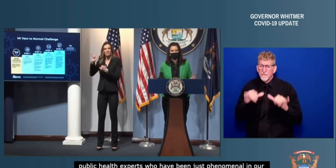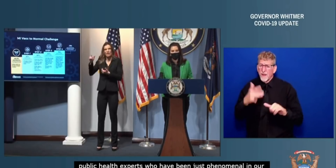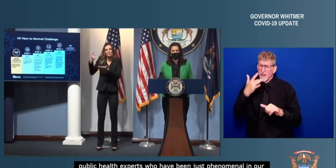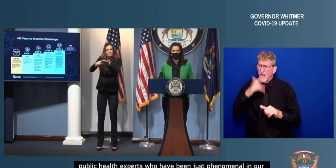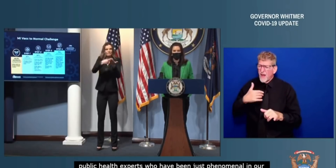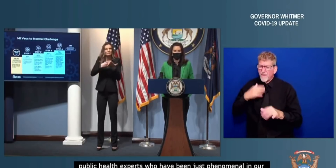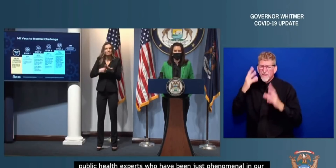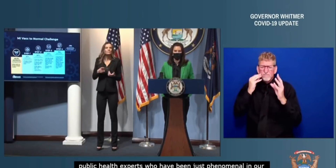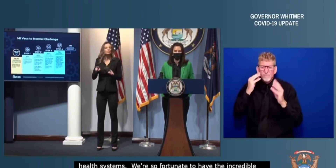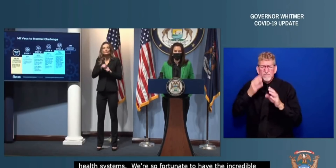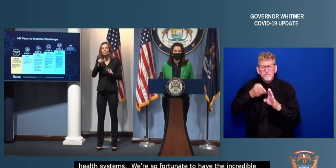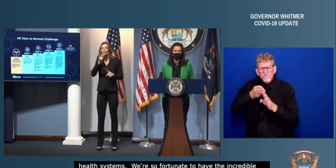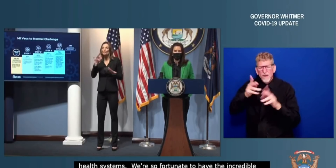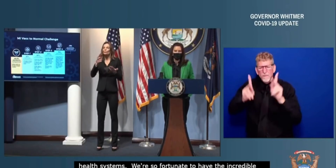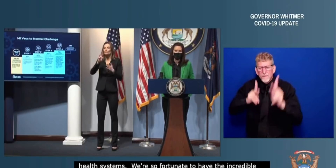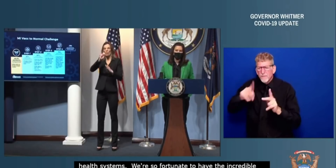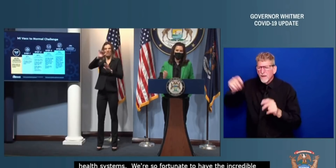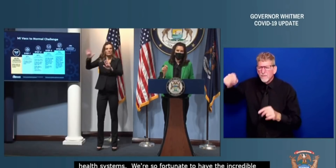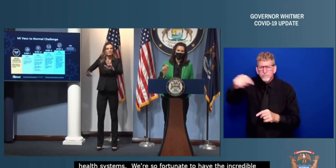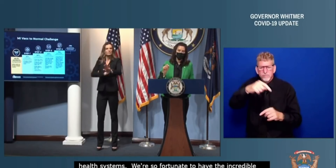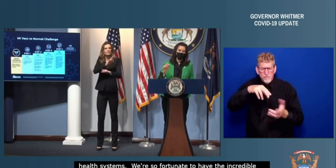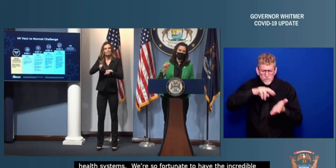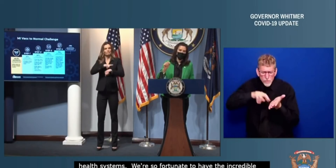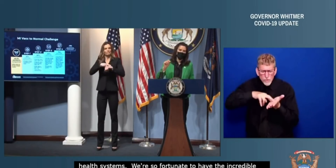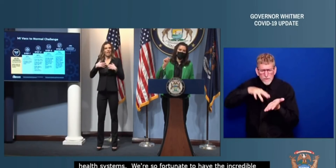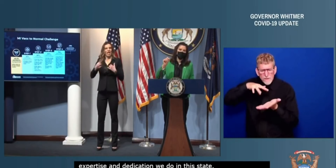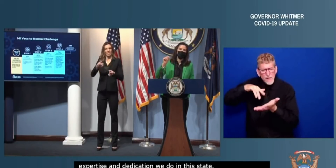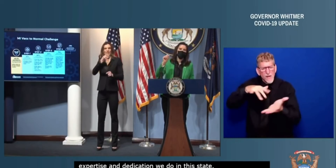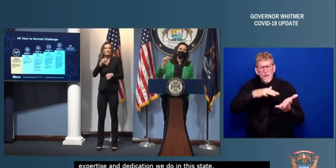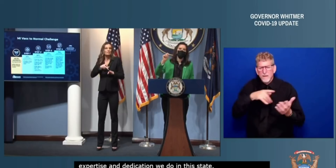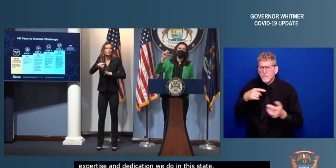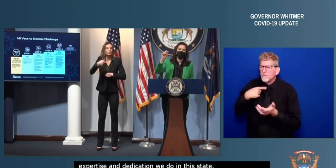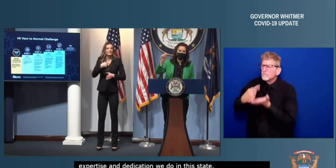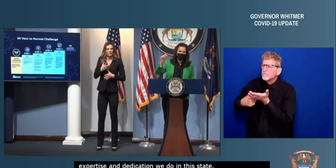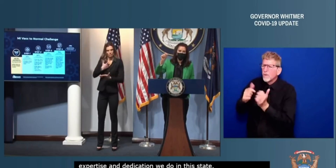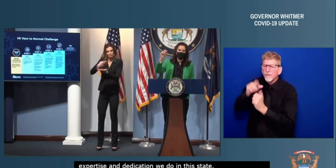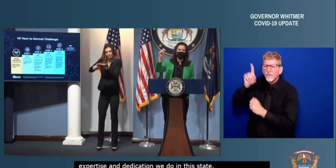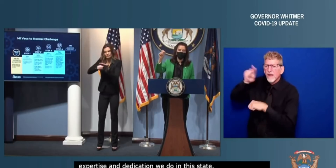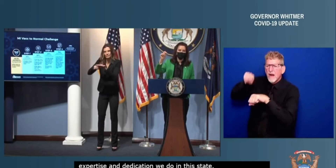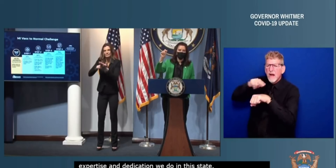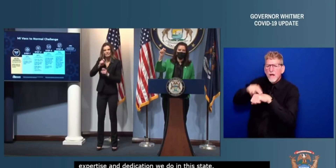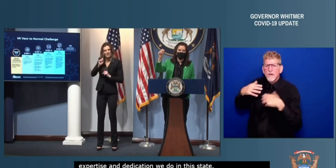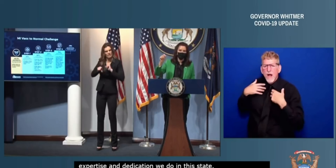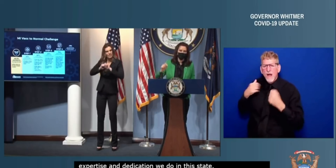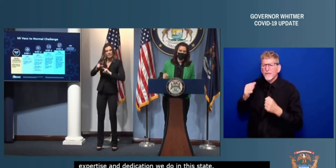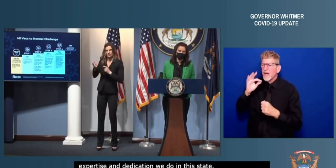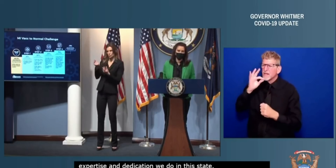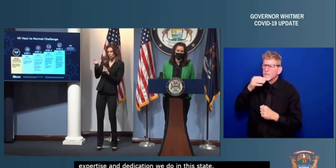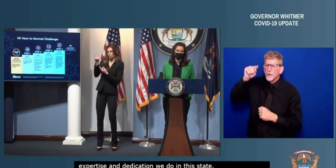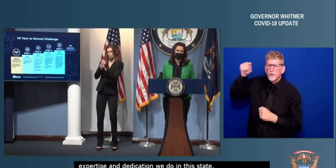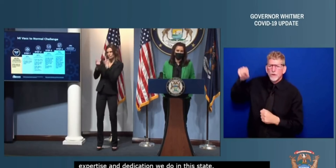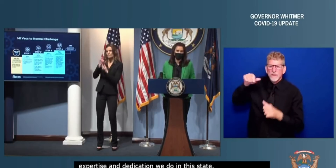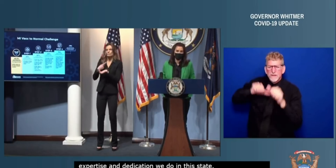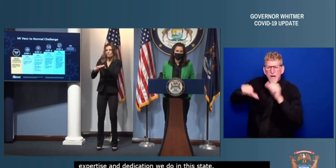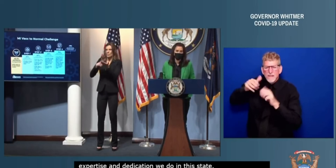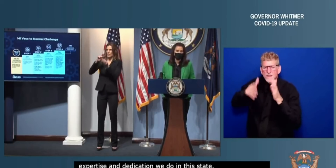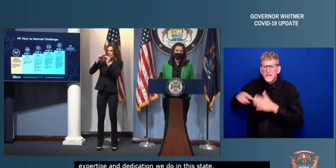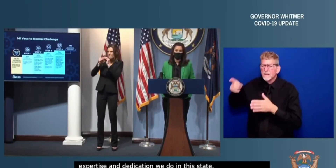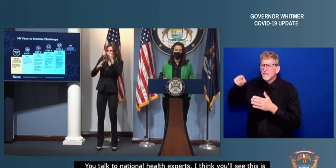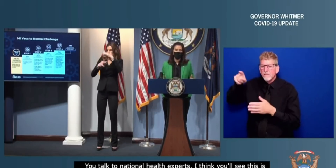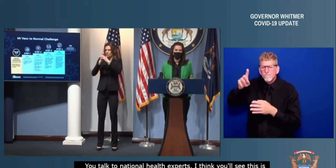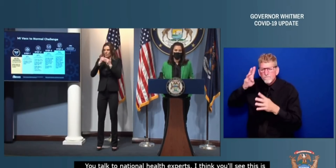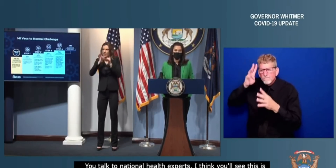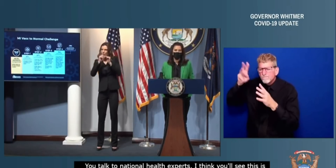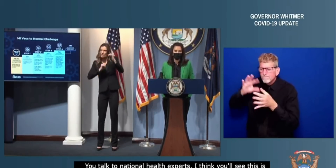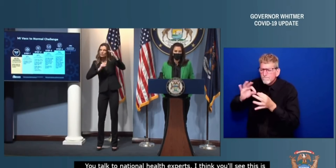talk to national health experts, I think you're going to see this is a creative way of challenging us to rise to this moment and to meet it.